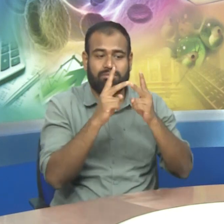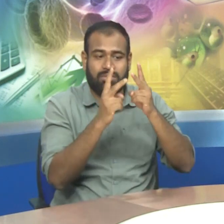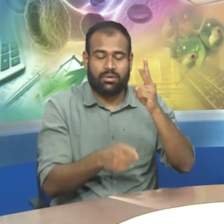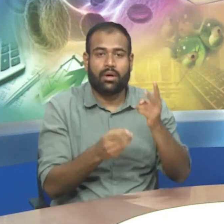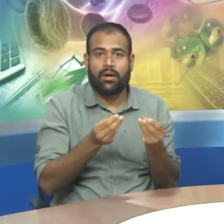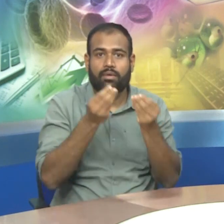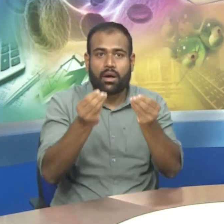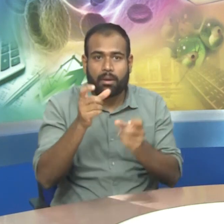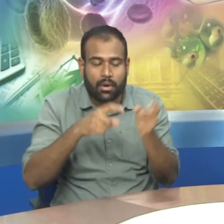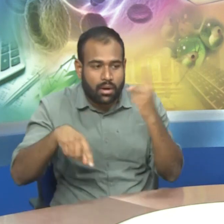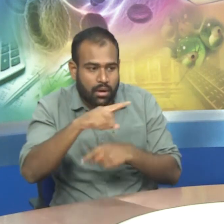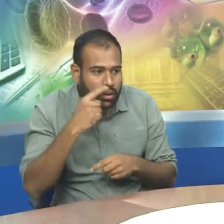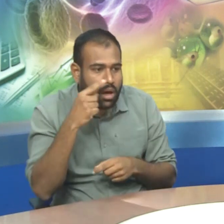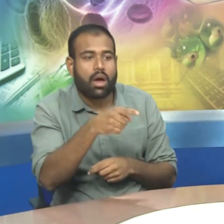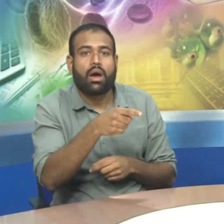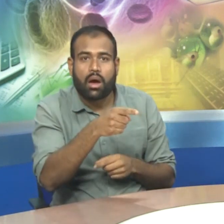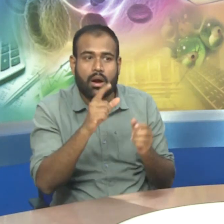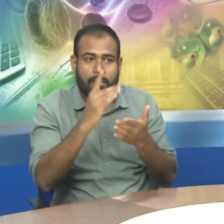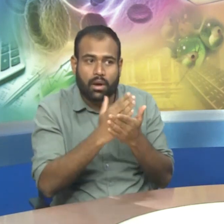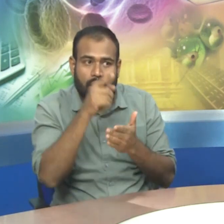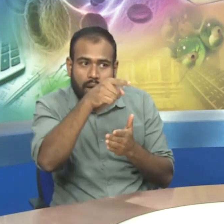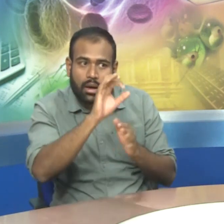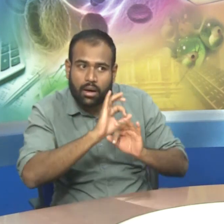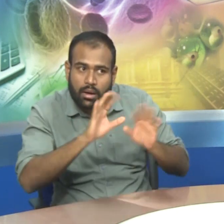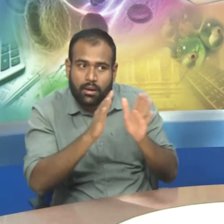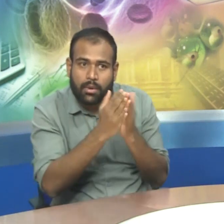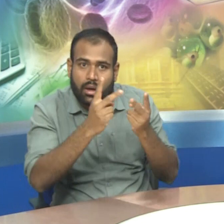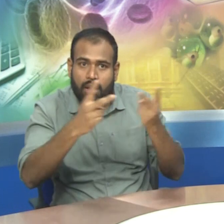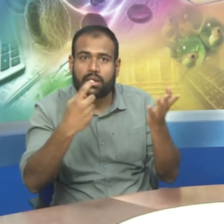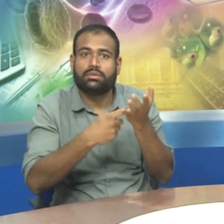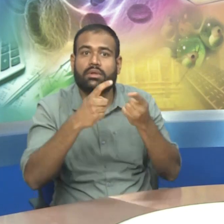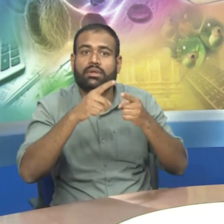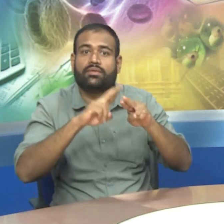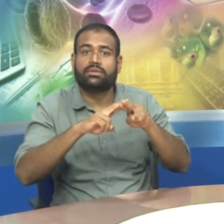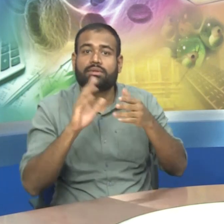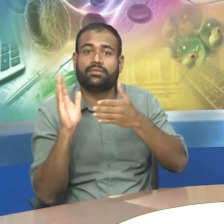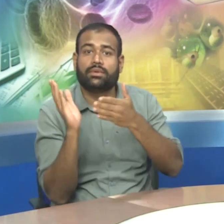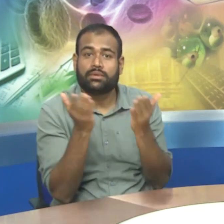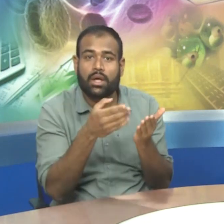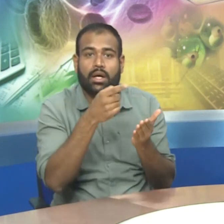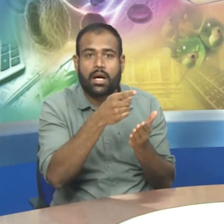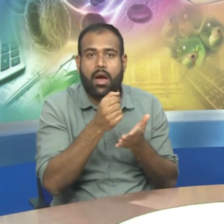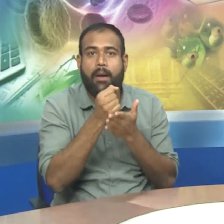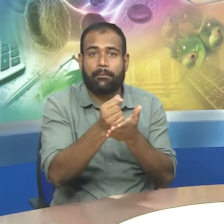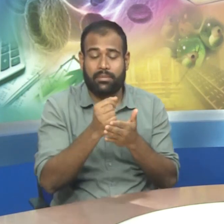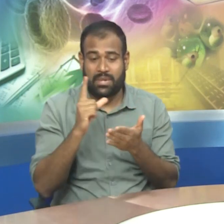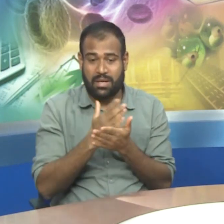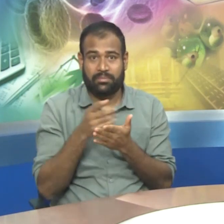It covers direct services such as assistance to the user in the use of the library and